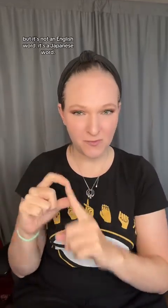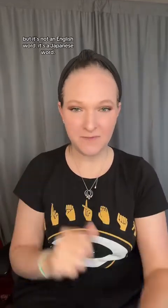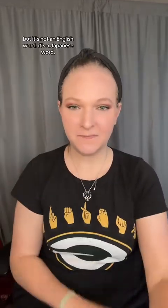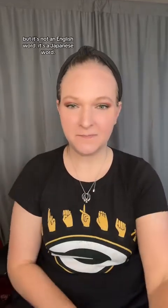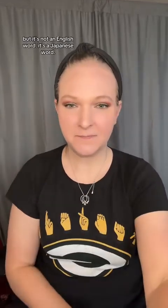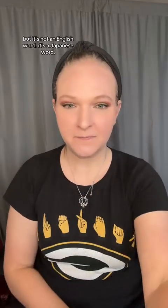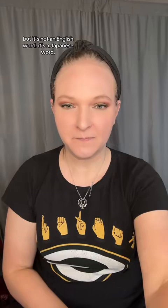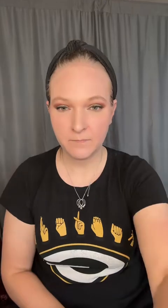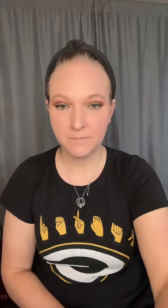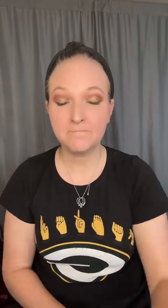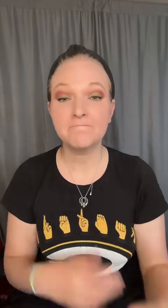word.